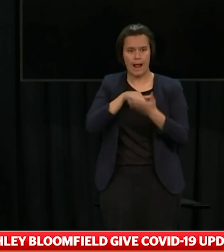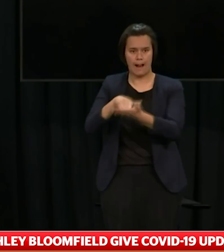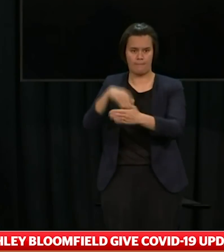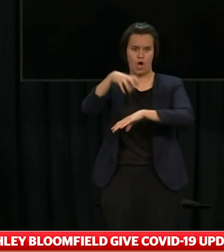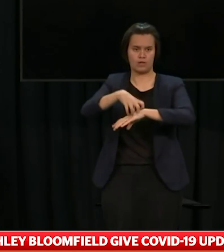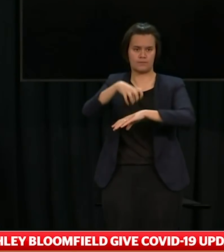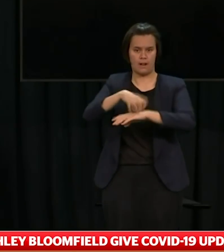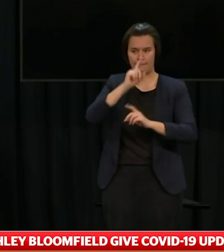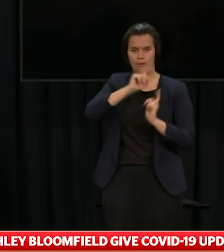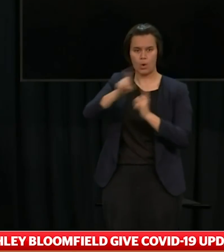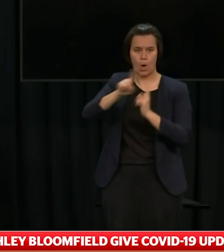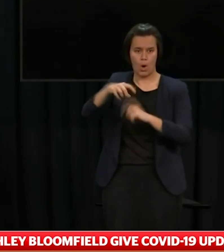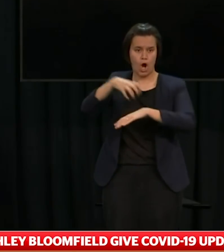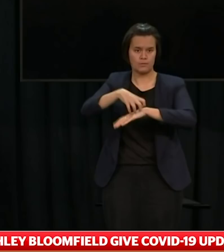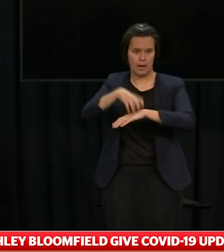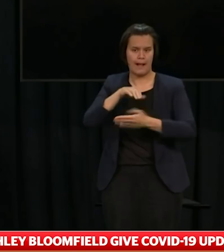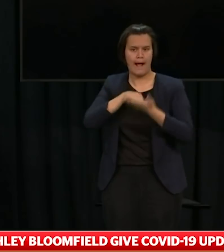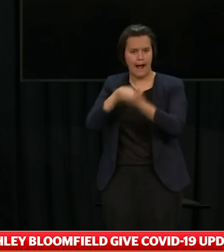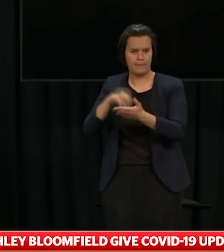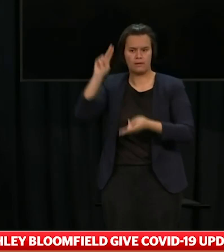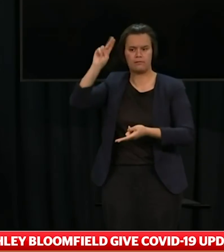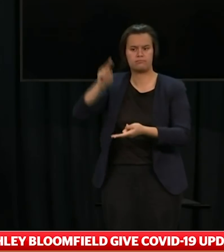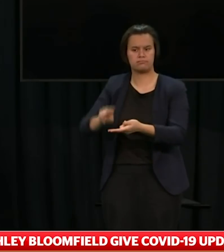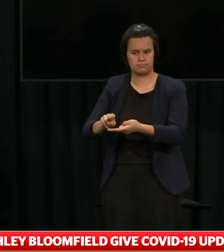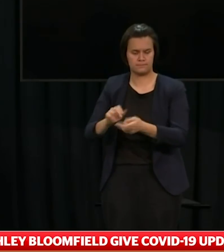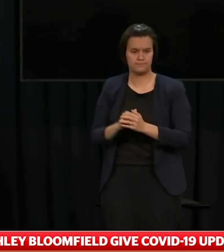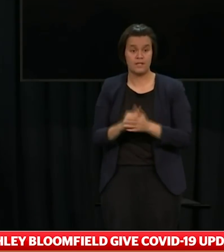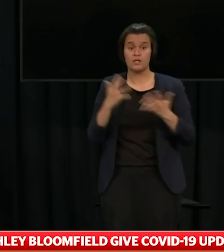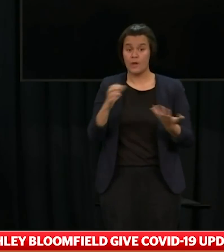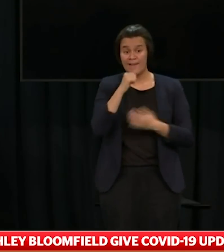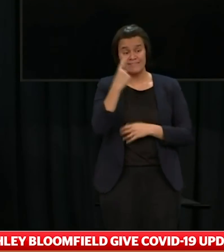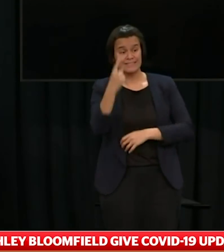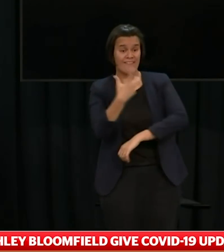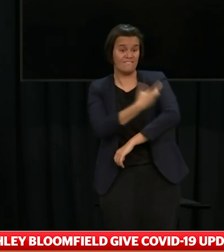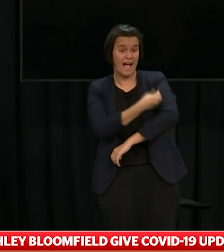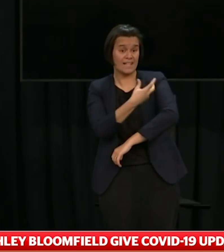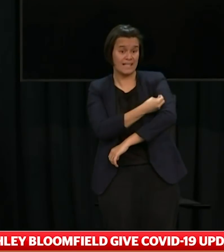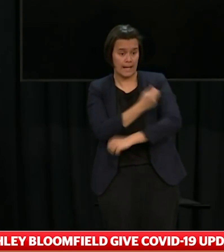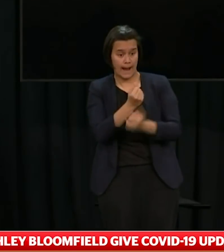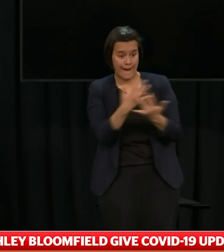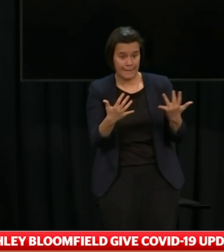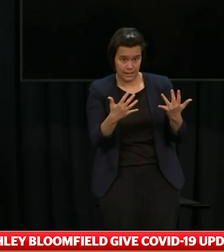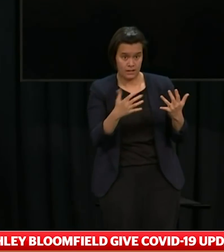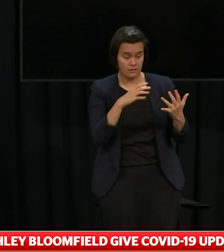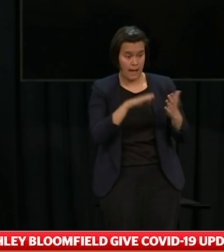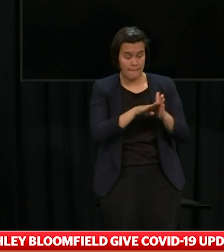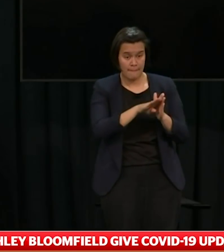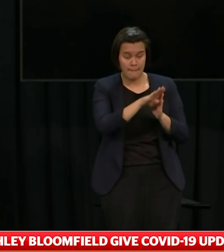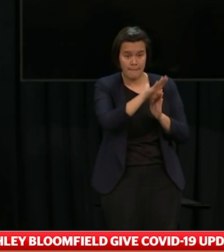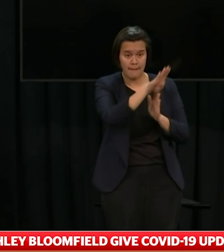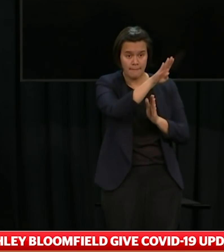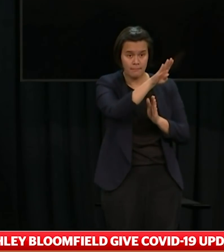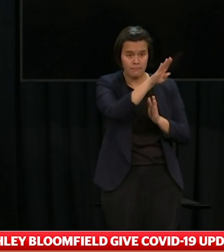are. Overall, that means as vaccination rates go up, our risk assessment of cases